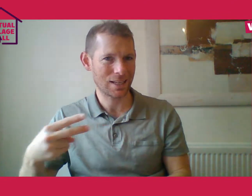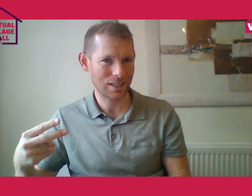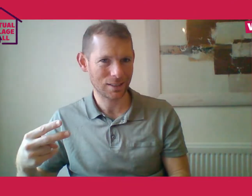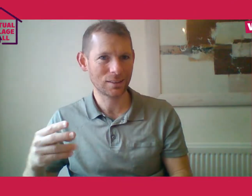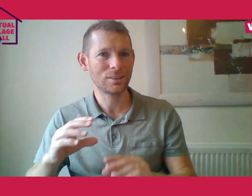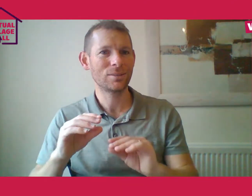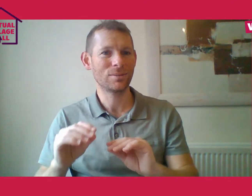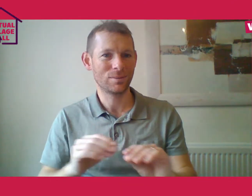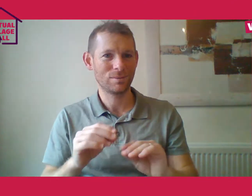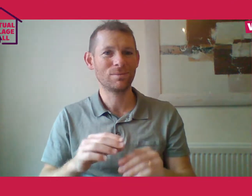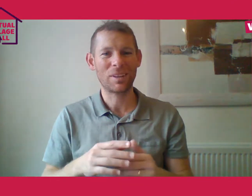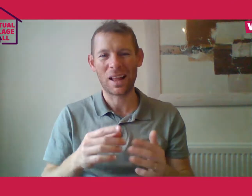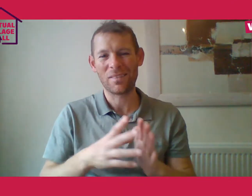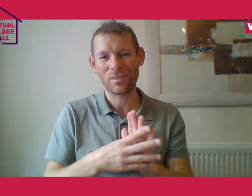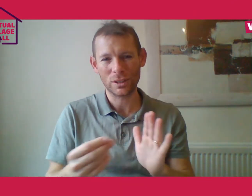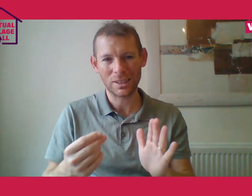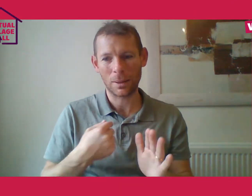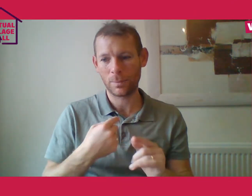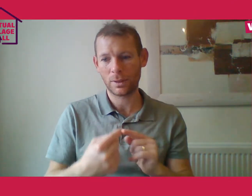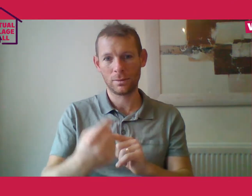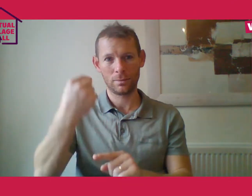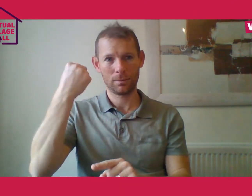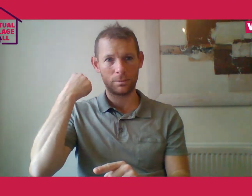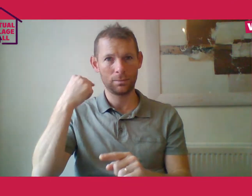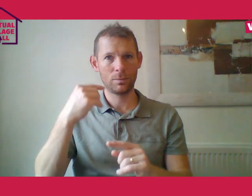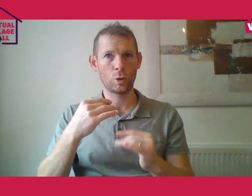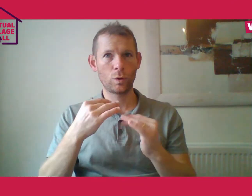start again in September, we repeat the sessions.